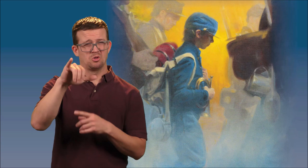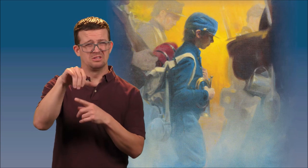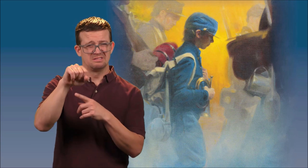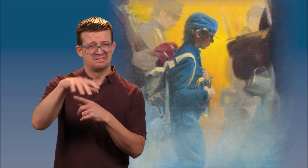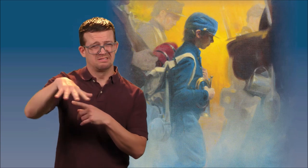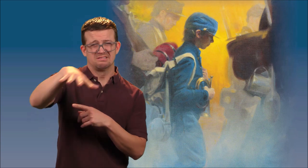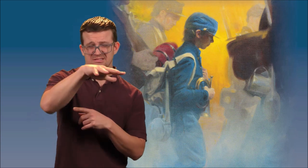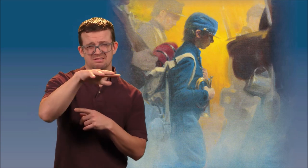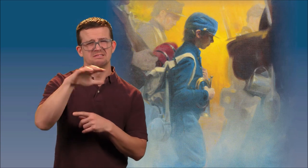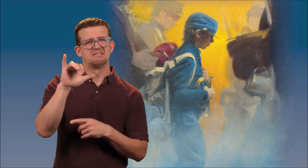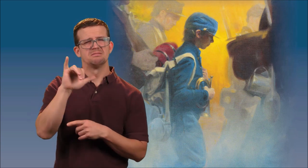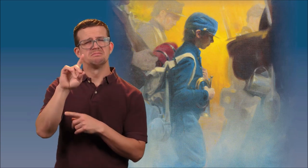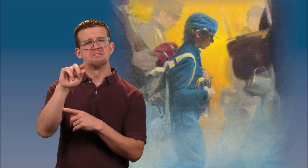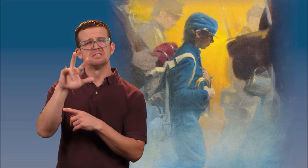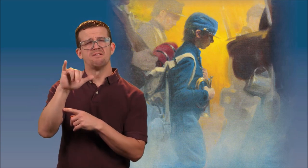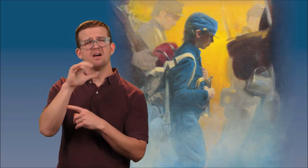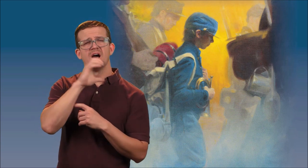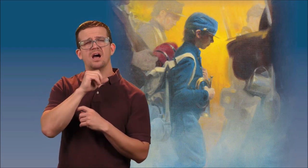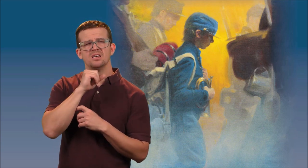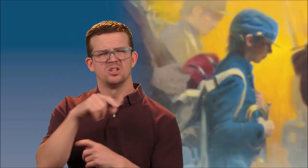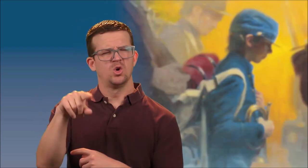Lots of boys Davy's age got the war fever,